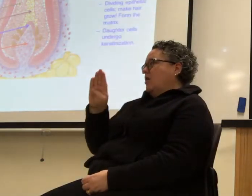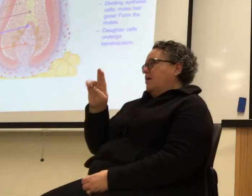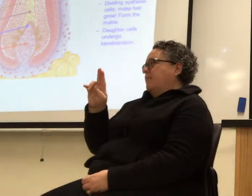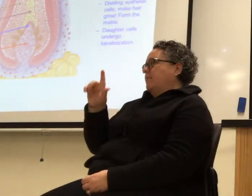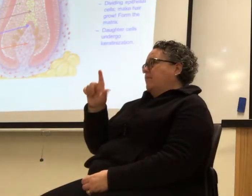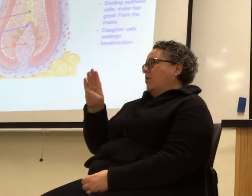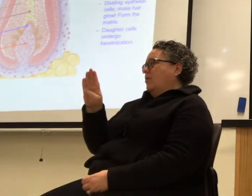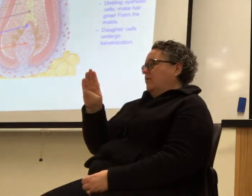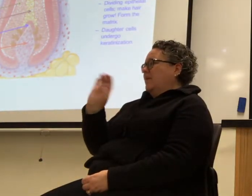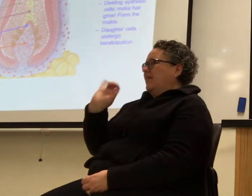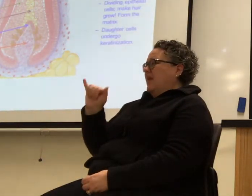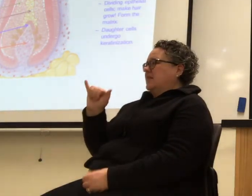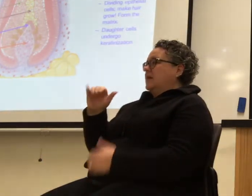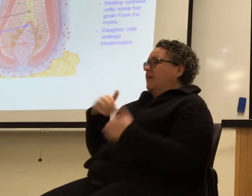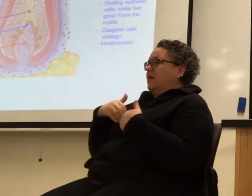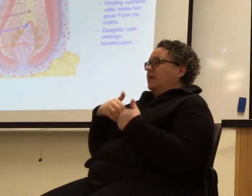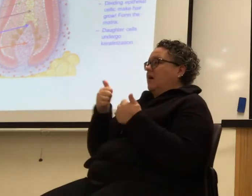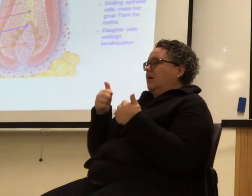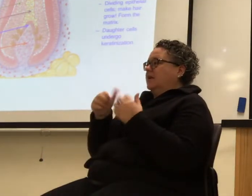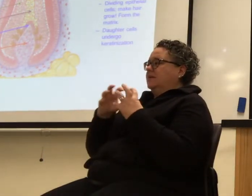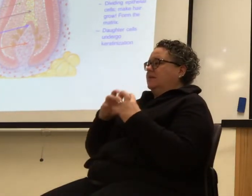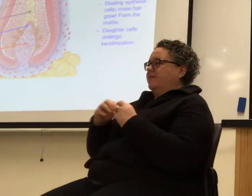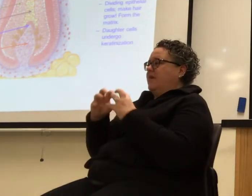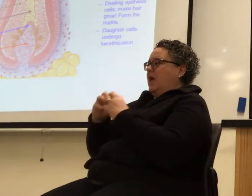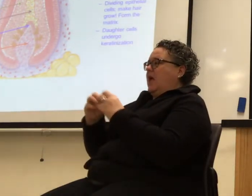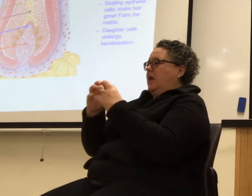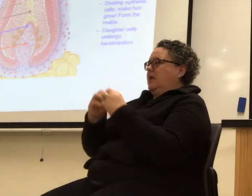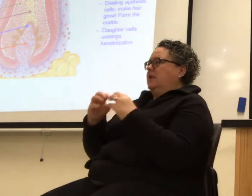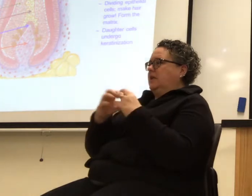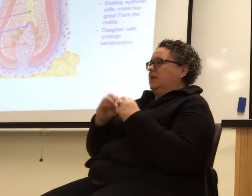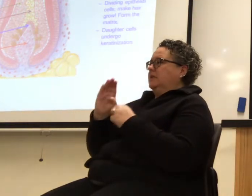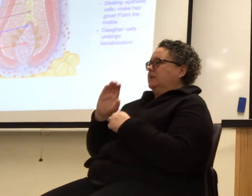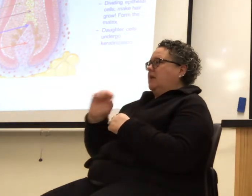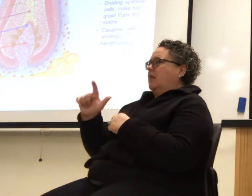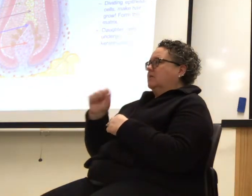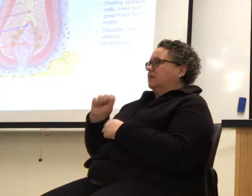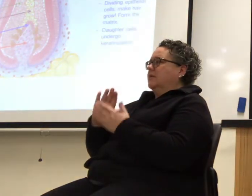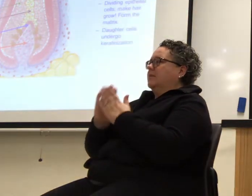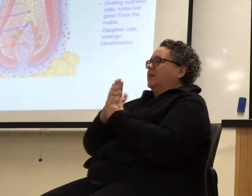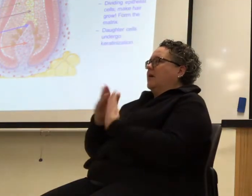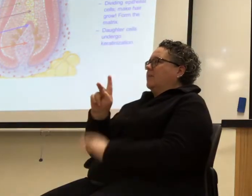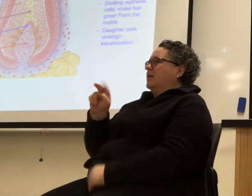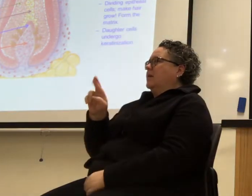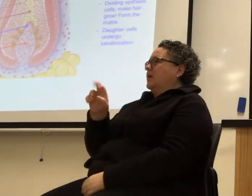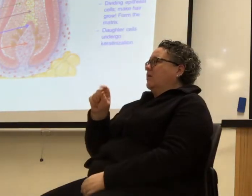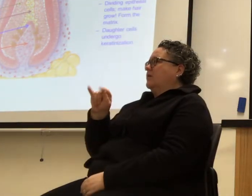This is where you have the youngest dividing cells that become keratinized.